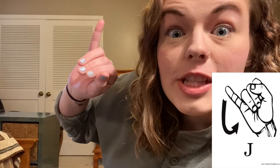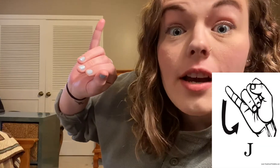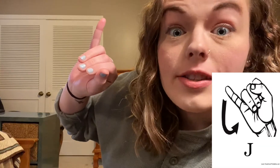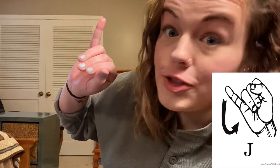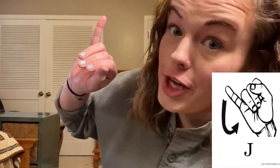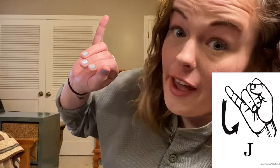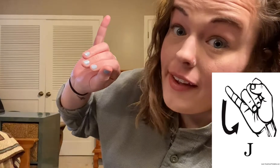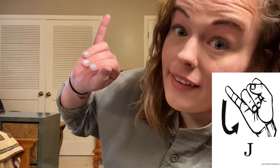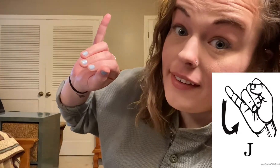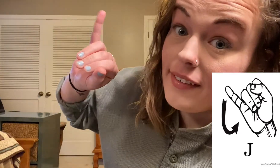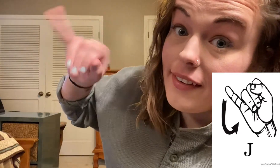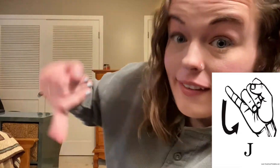J,